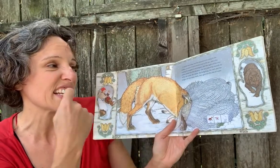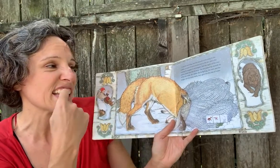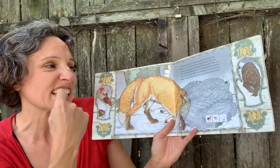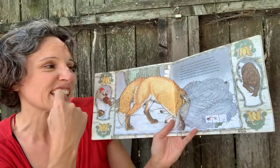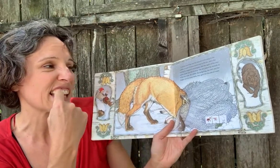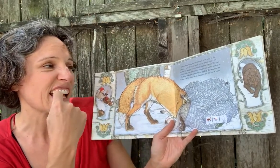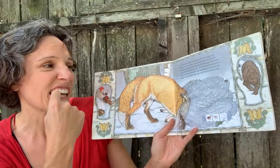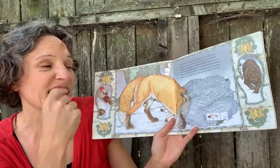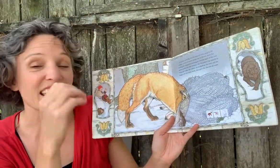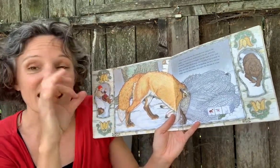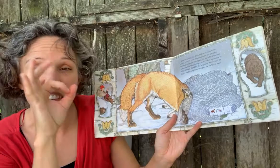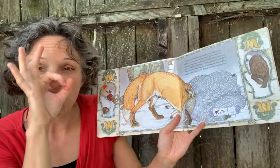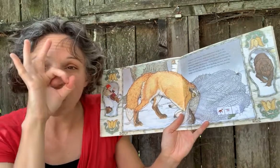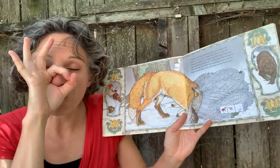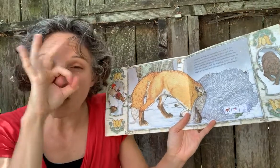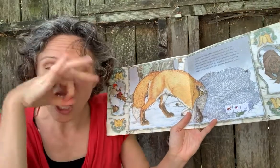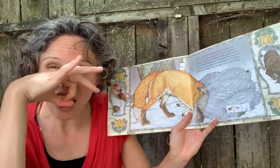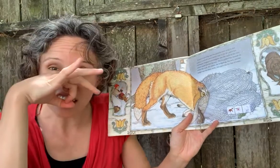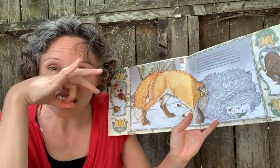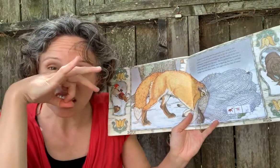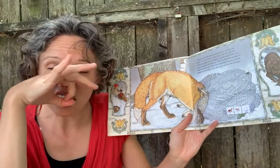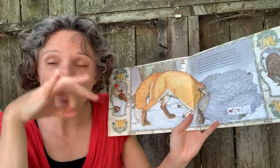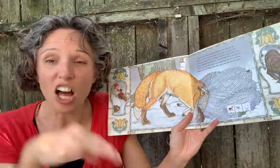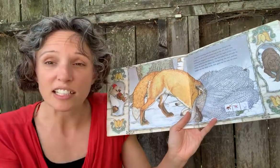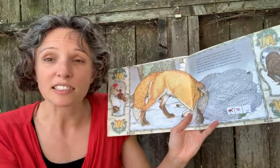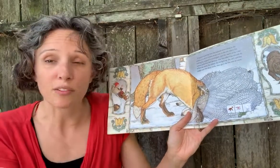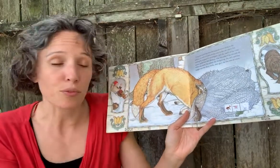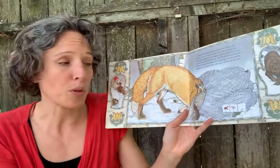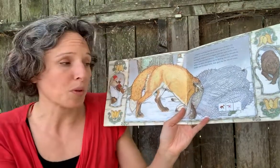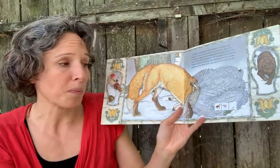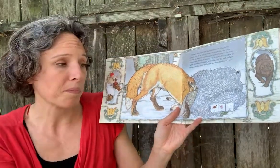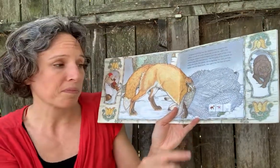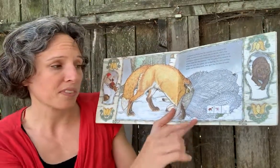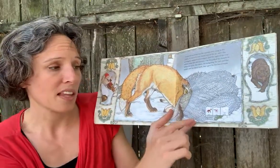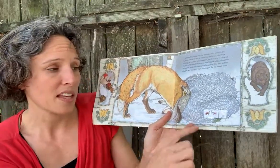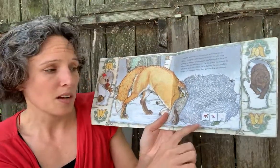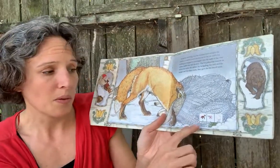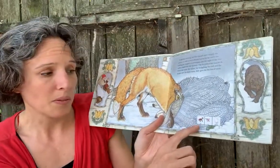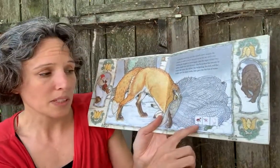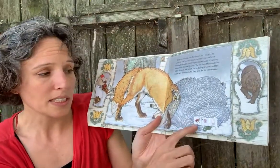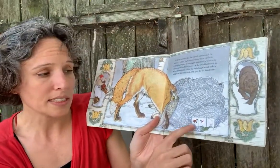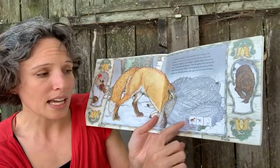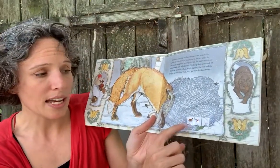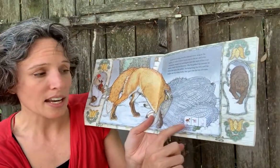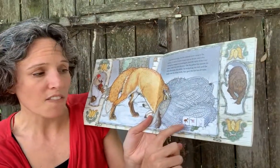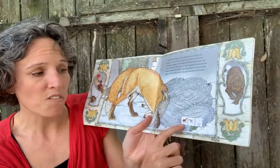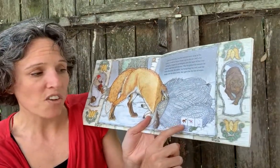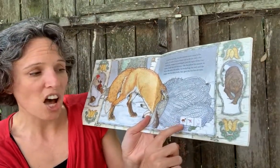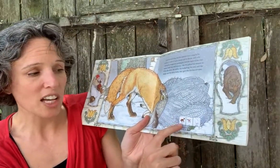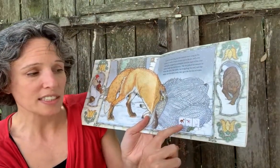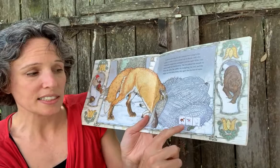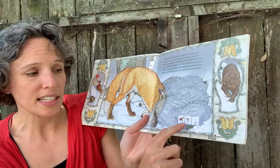teeth, they gave the fox lots of room. Let's sign fox